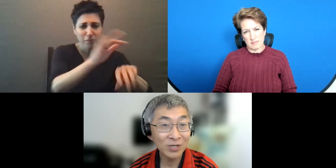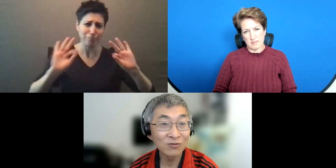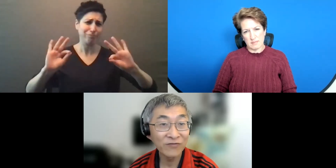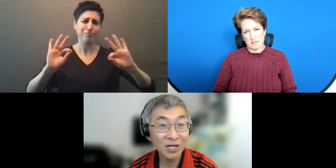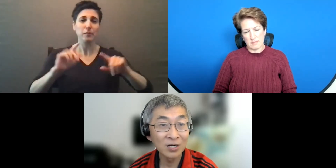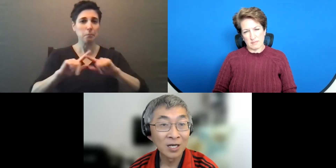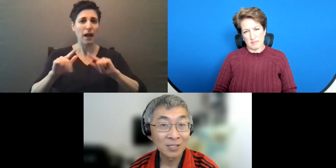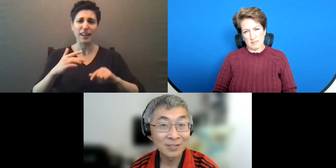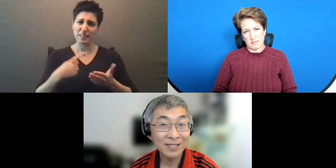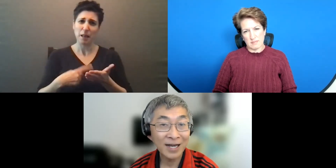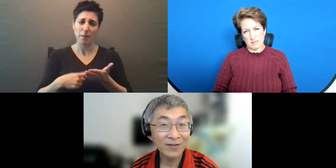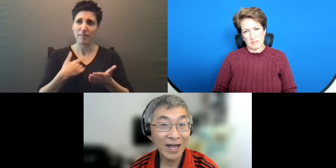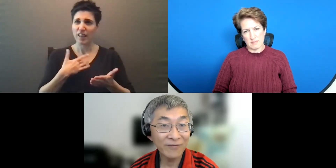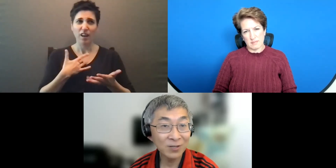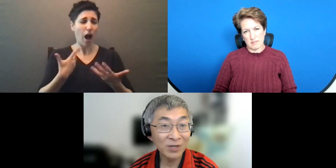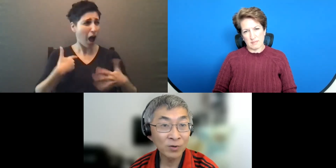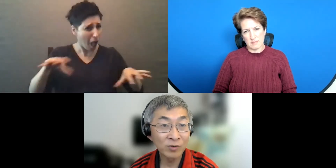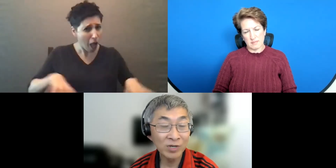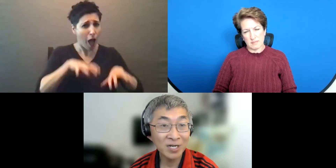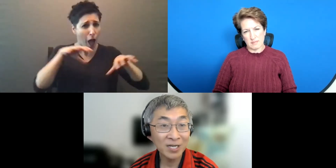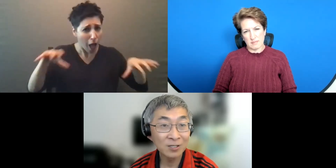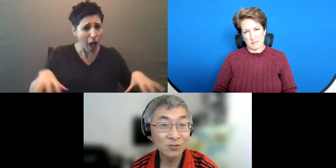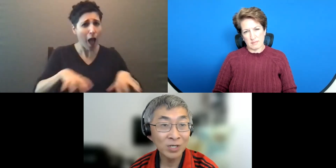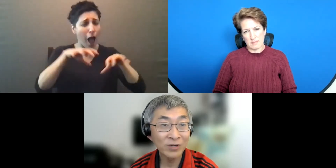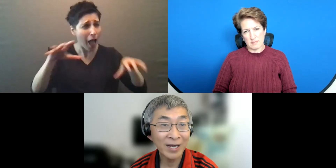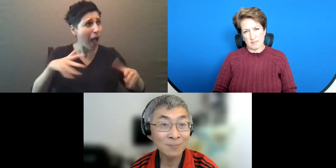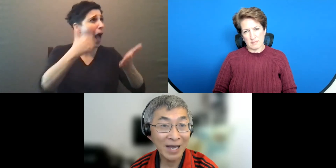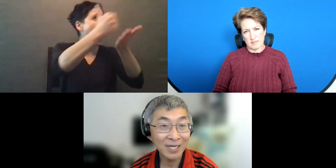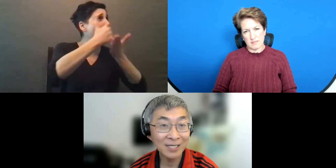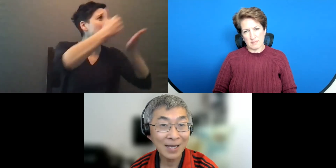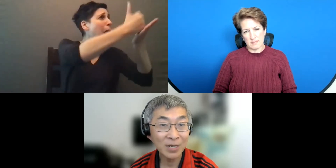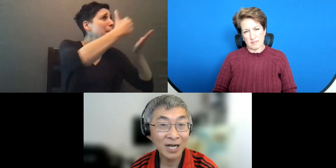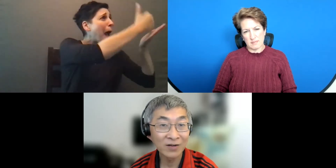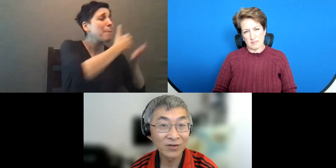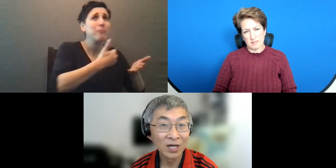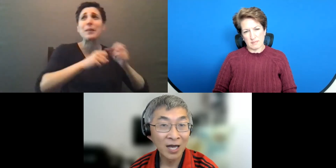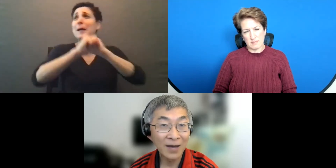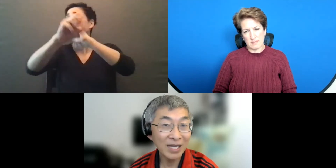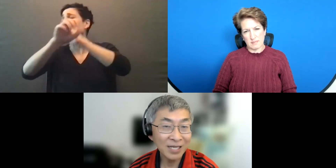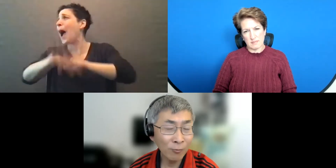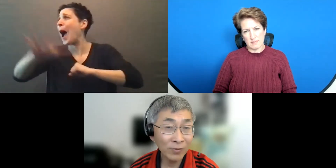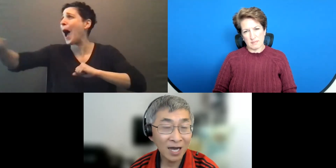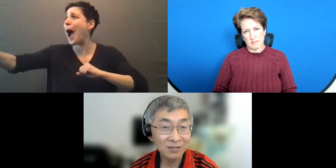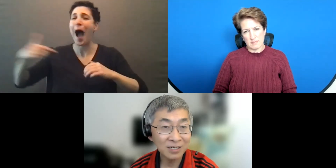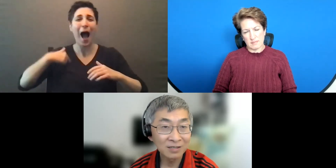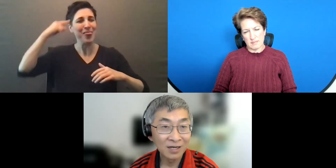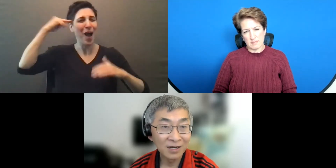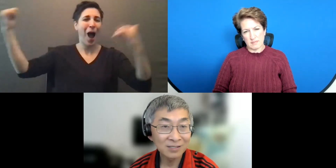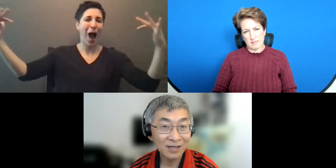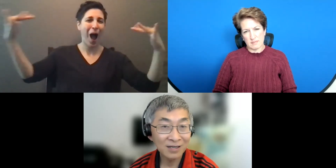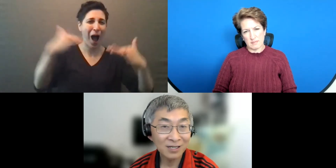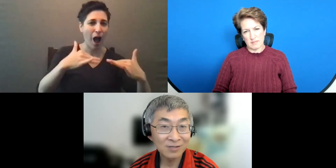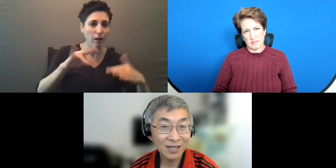sometimes we do feel there's a kind of effort we put into, we are expecting some kind of amazing result.